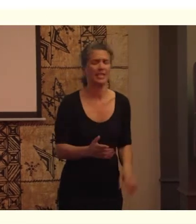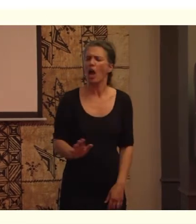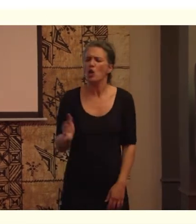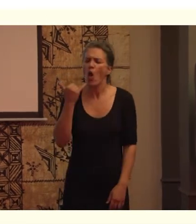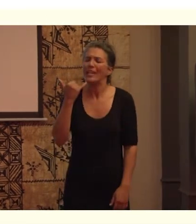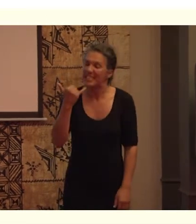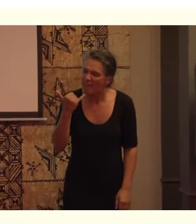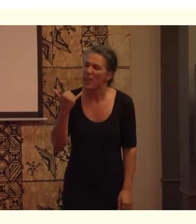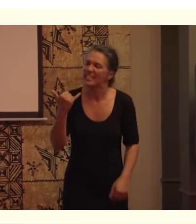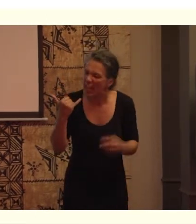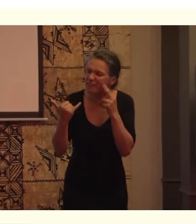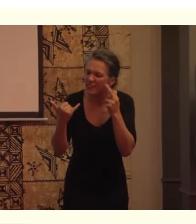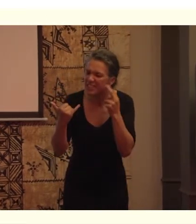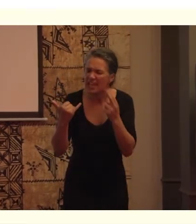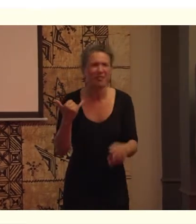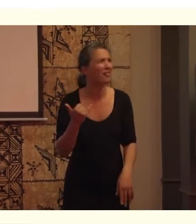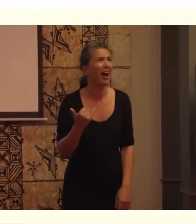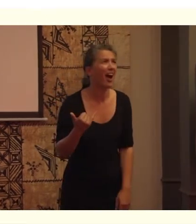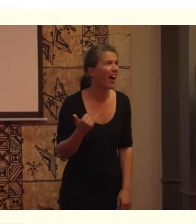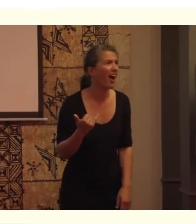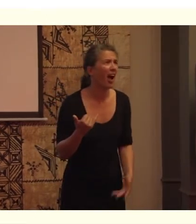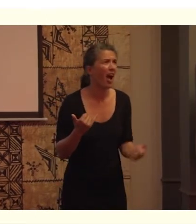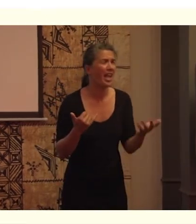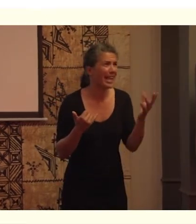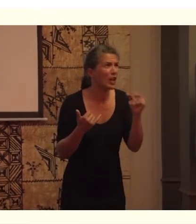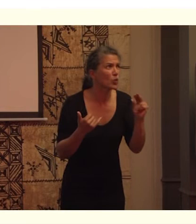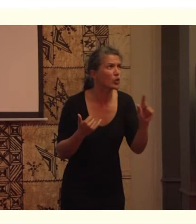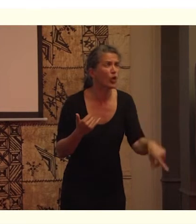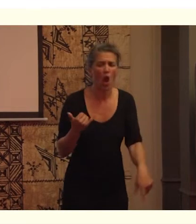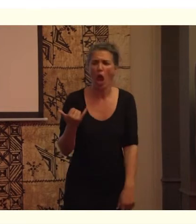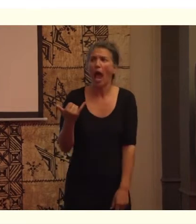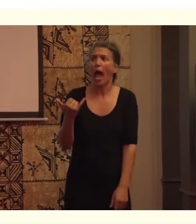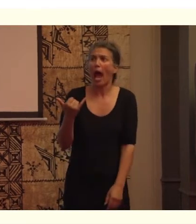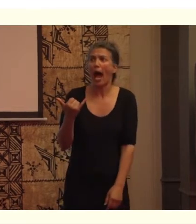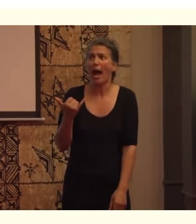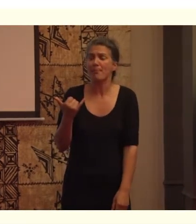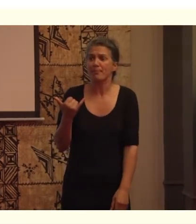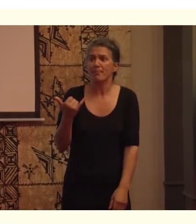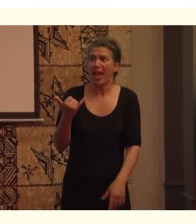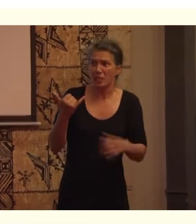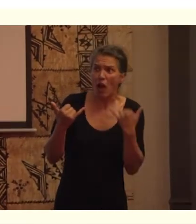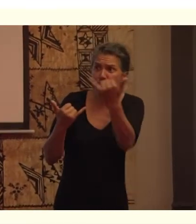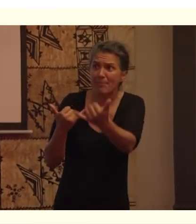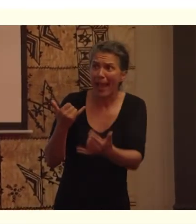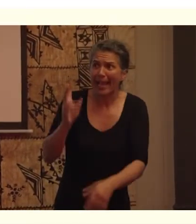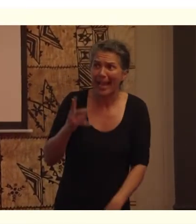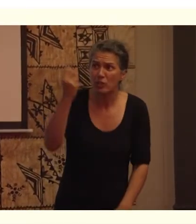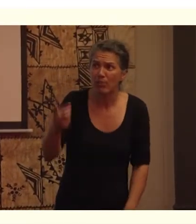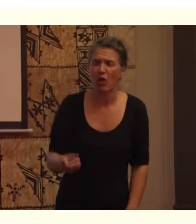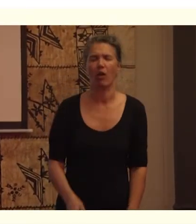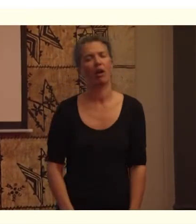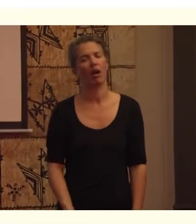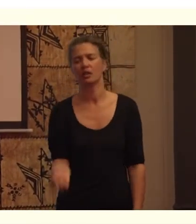they're like, oh, can I speak to her? I said, no, deaf, like hearing impaired. And they said, oh, sorry, should I call back tomorrow? So, all right, so there's a lot of